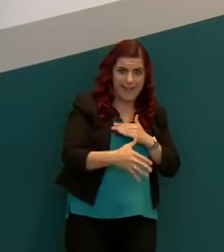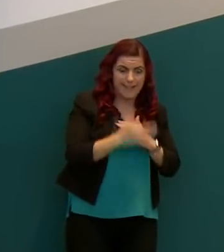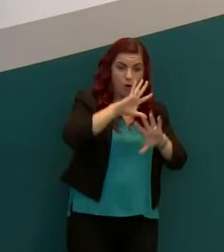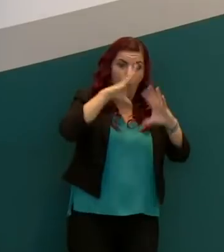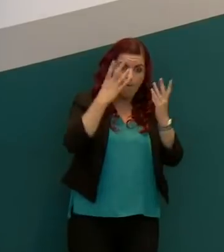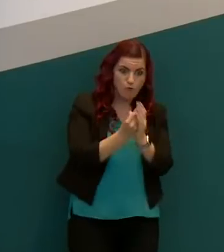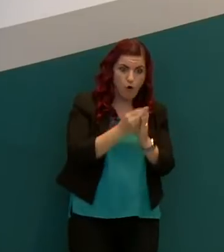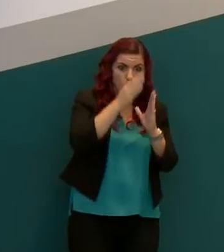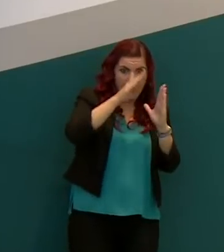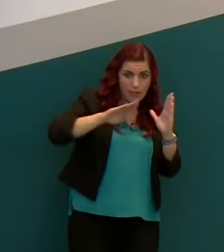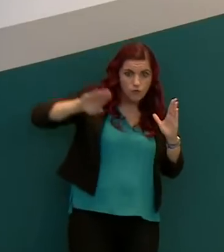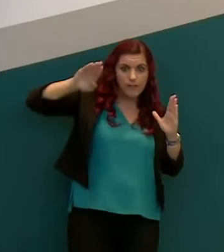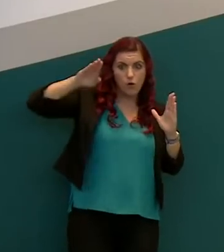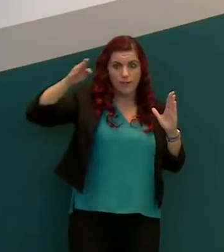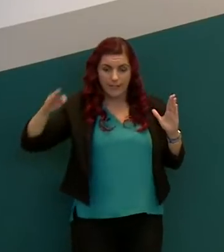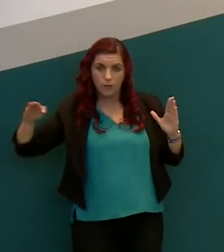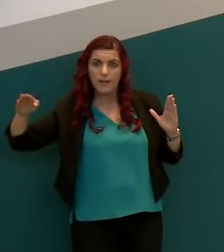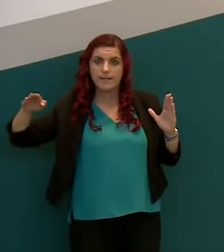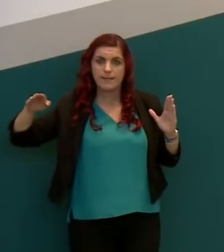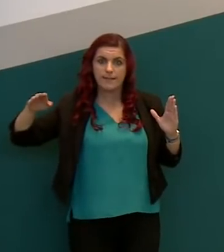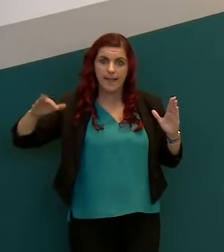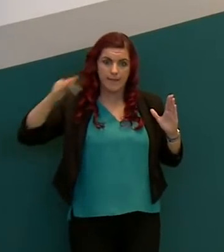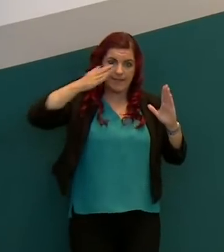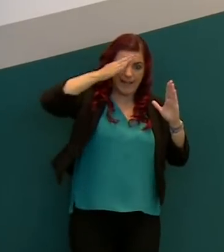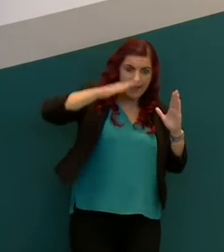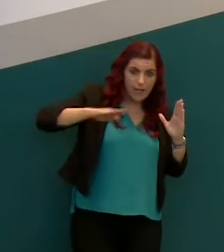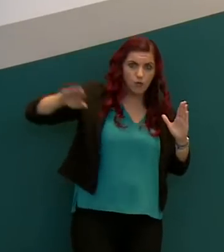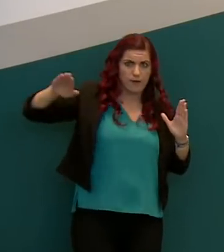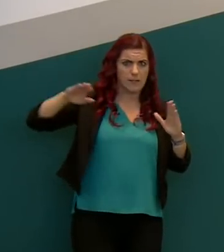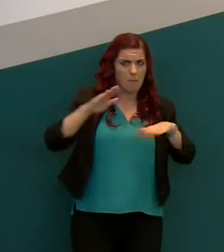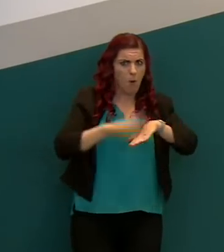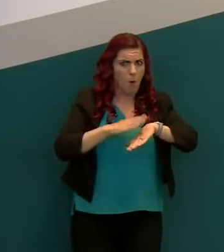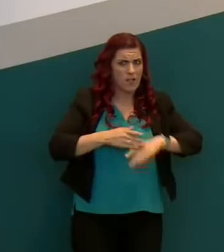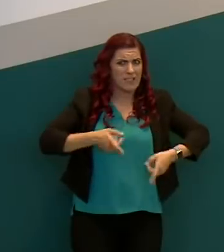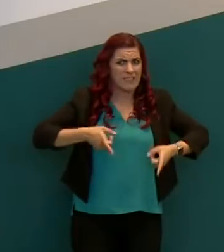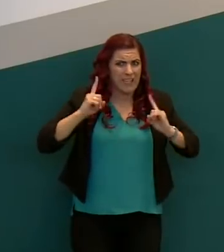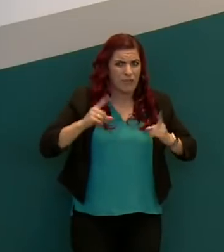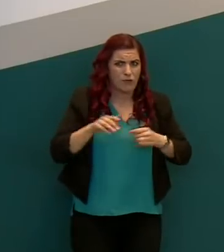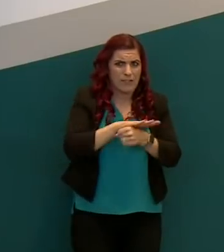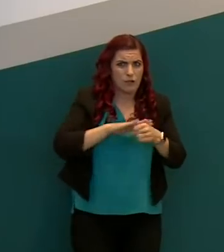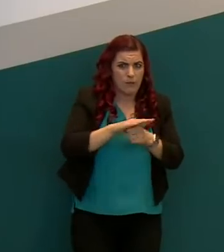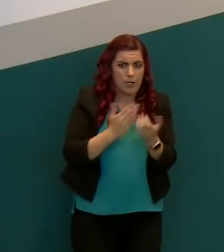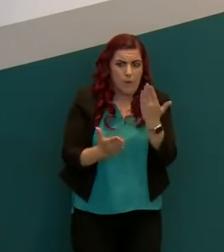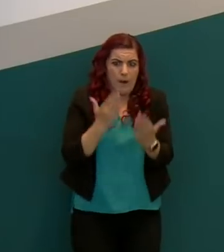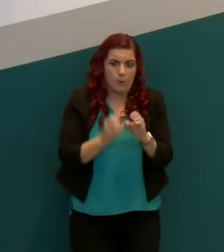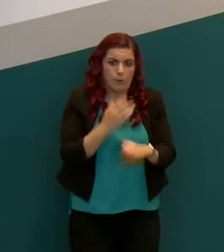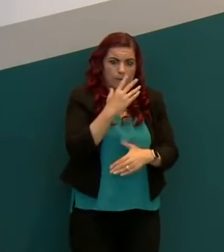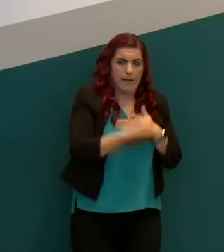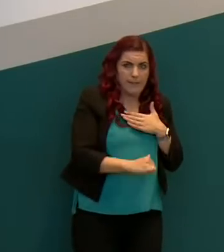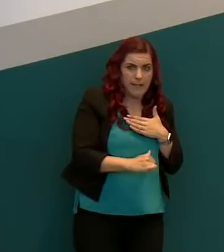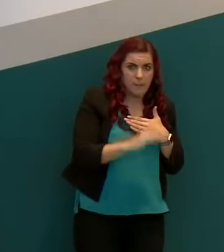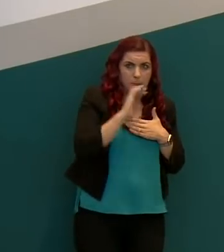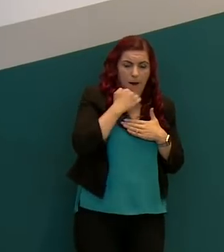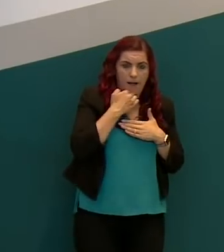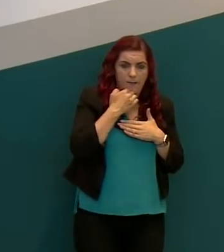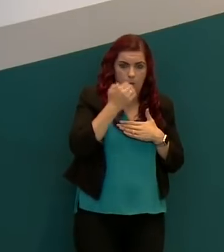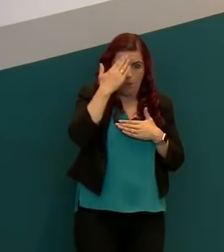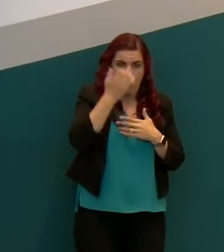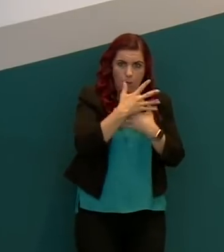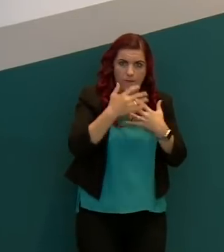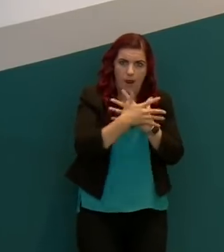decreasing. If your 14-day incidence is increasing, it's a much more dangerous situation because it implies there's a force of infection behind that